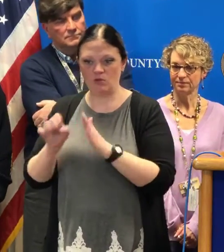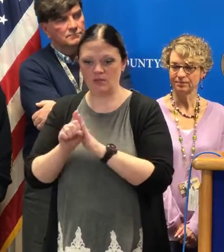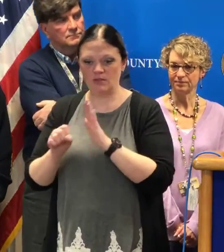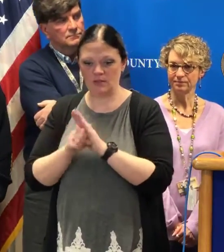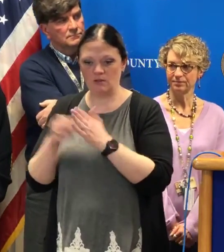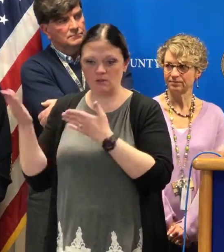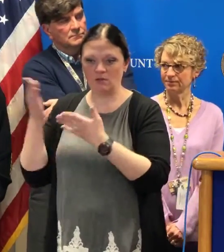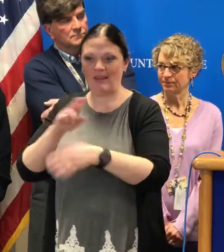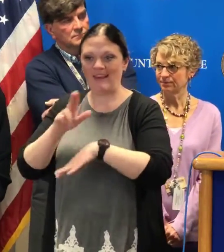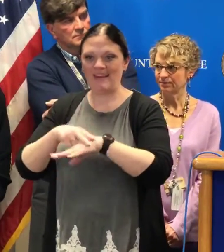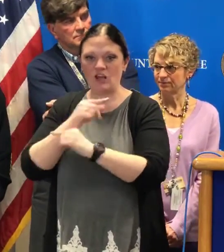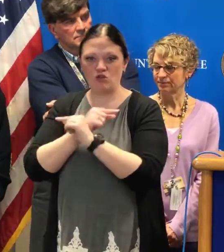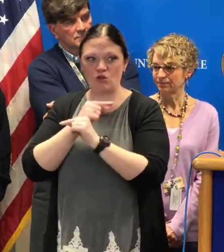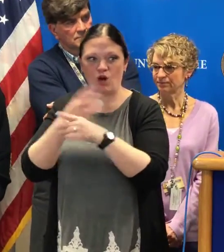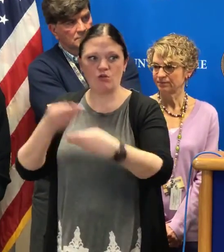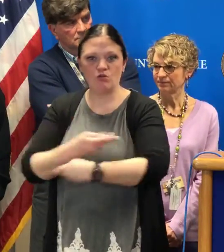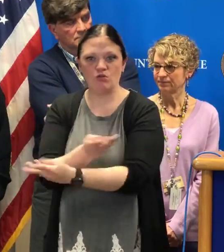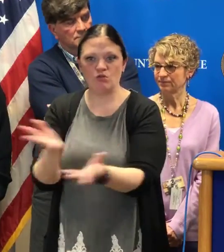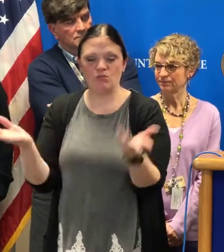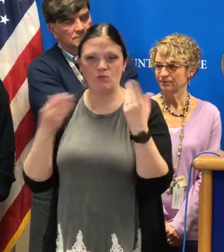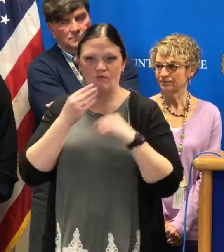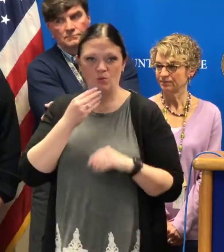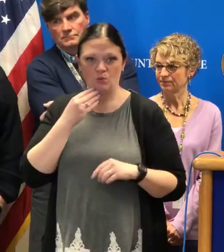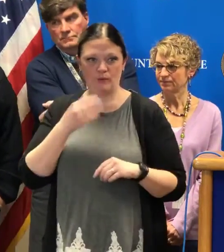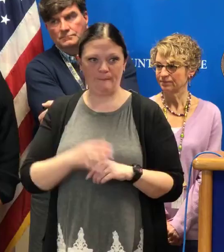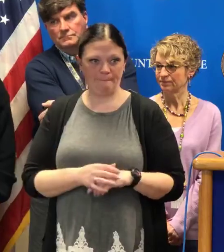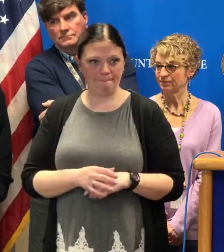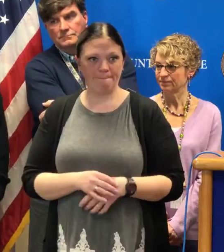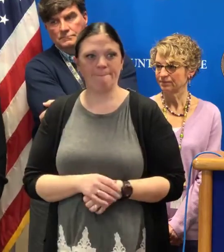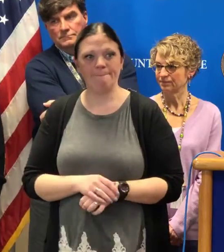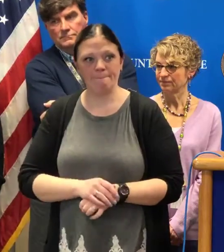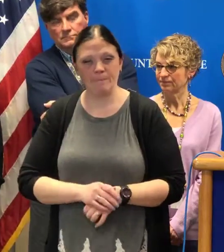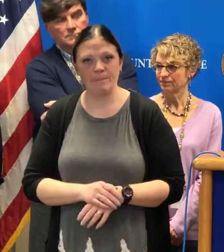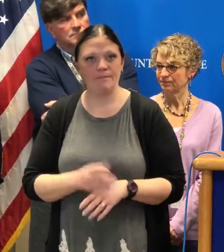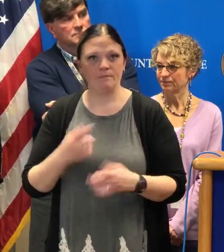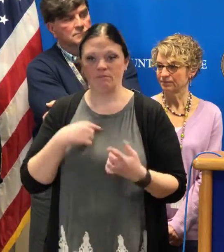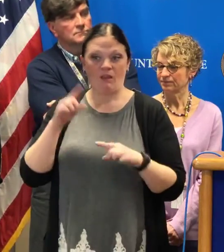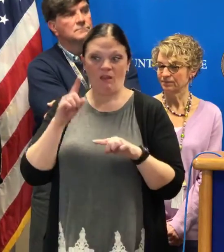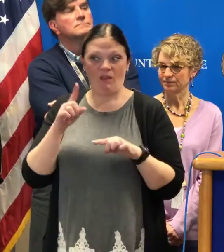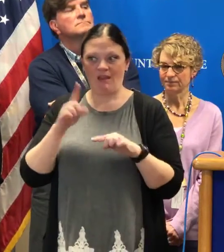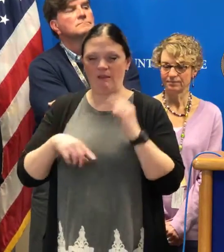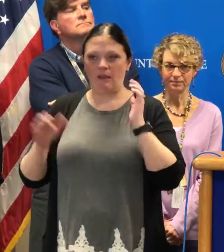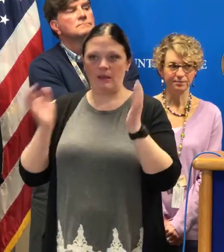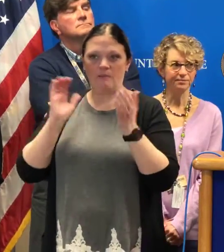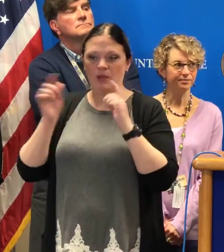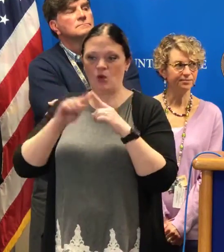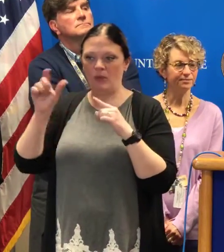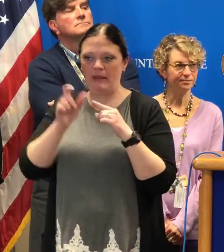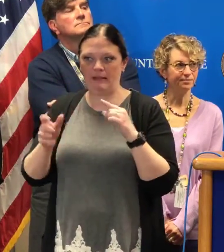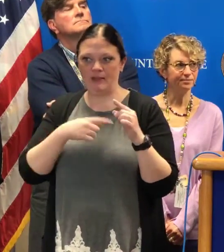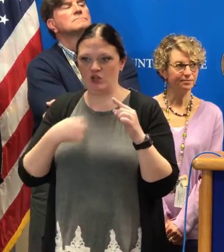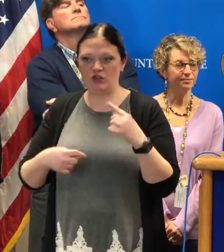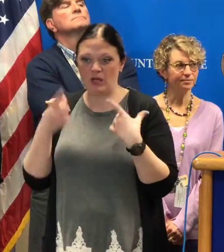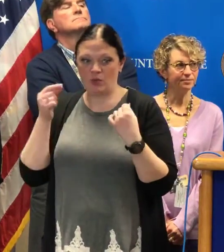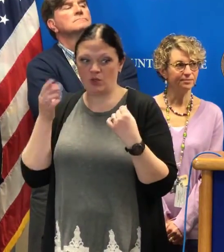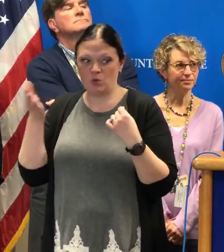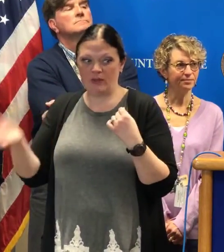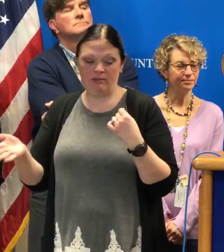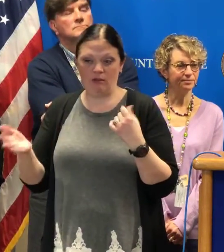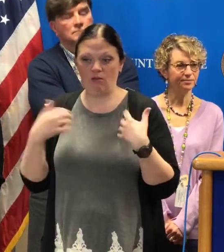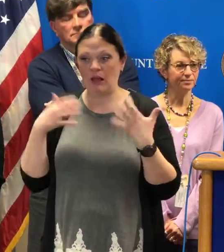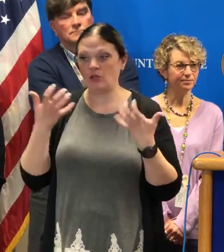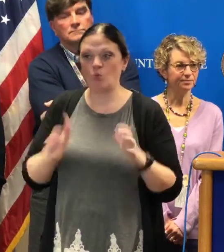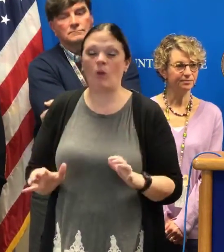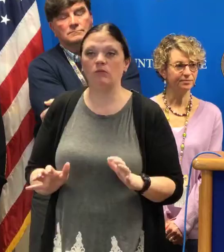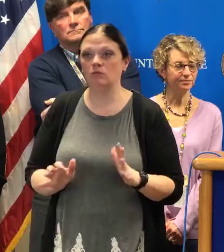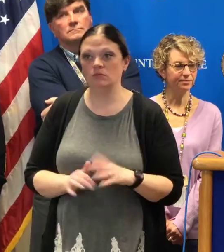in the National Guard to help distribute food and the like. So I can't make a comparison to Italy or China, what they're doing there, and I certainly would not want to